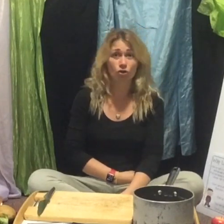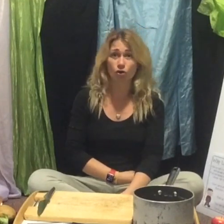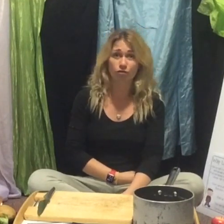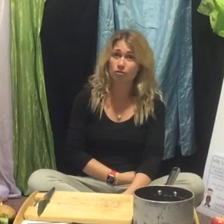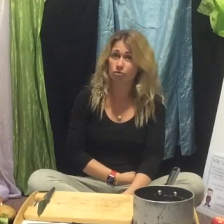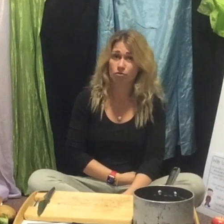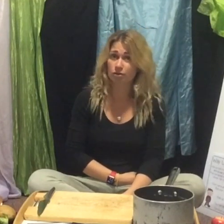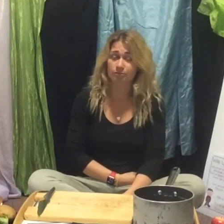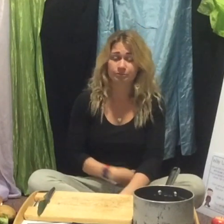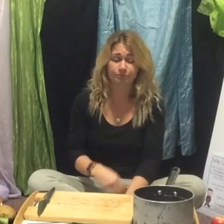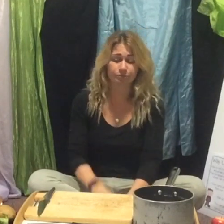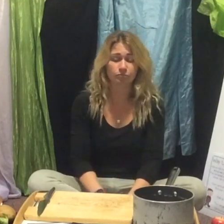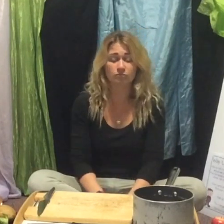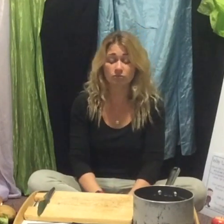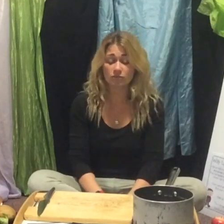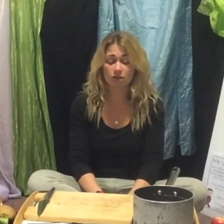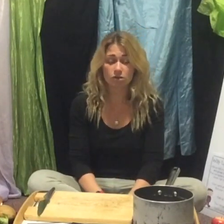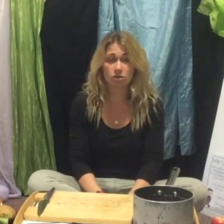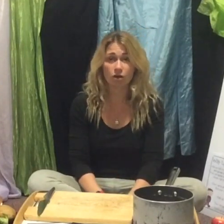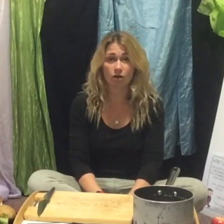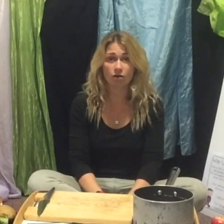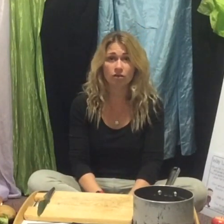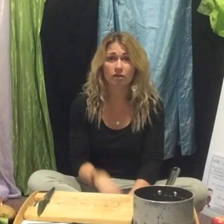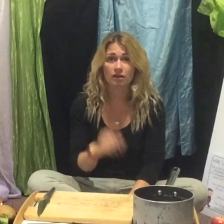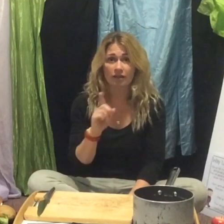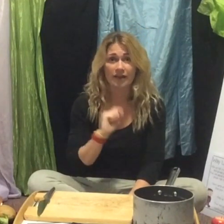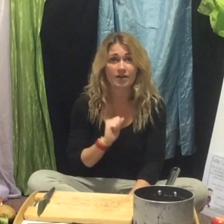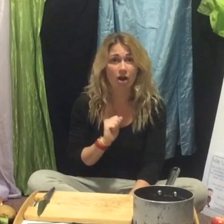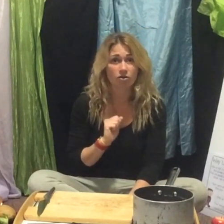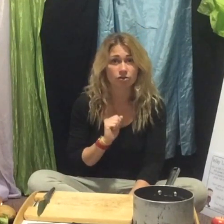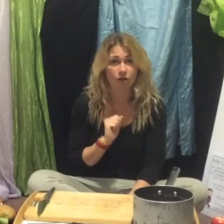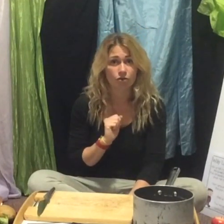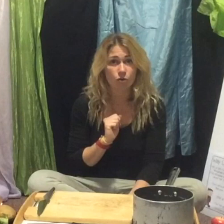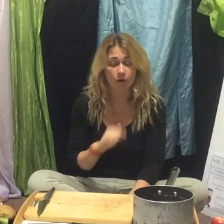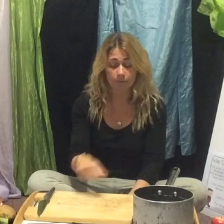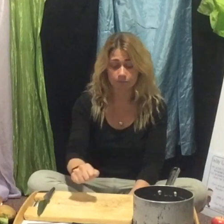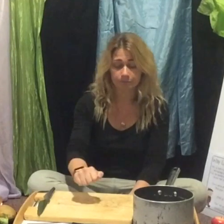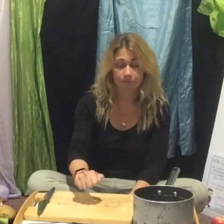no food. So they knocked on a door.